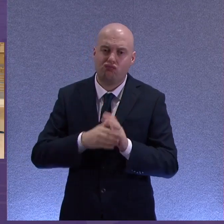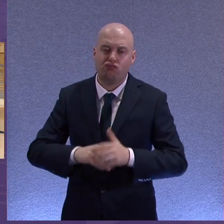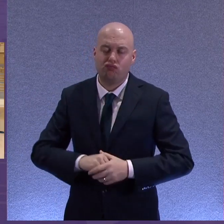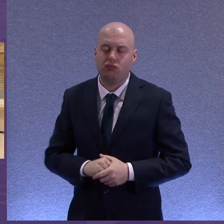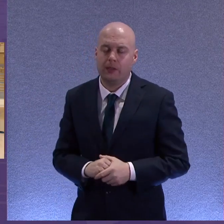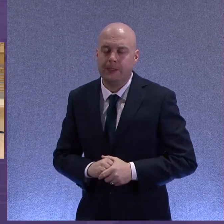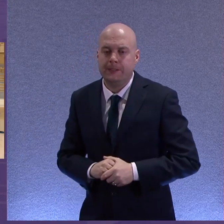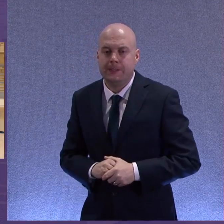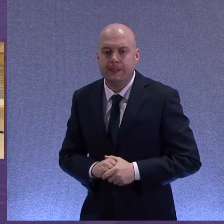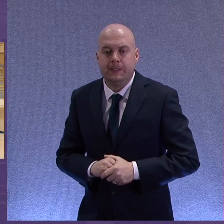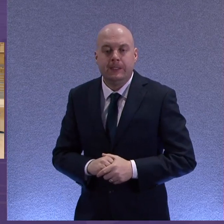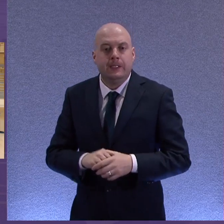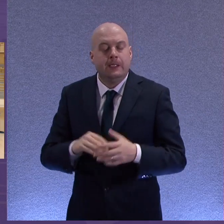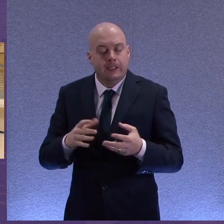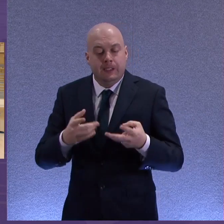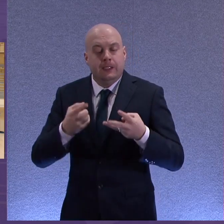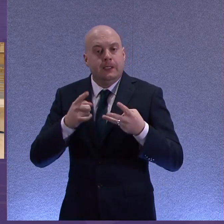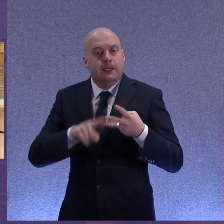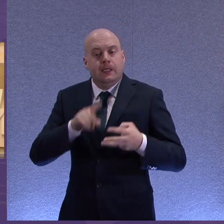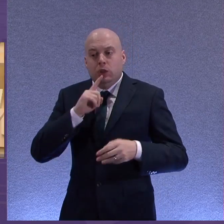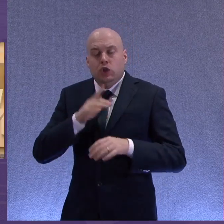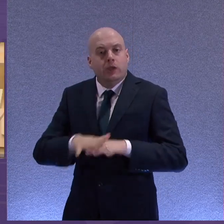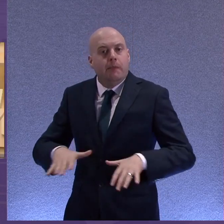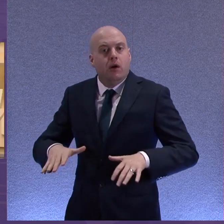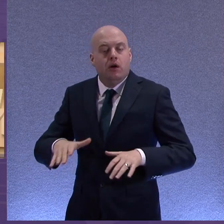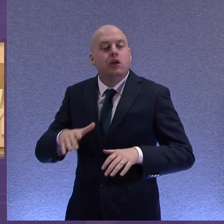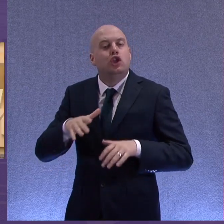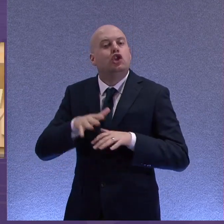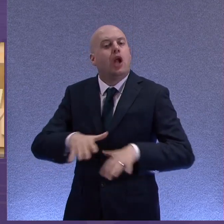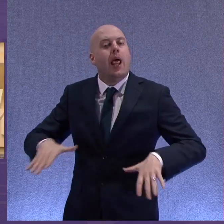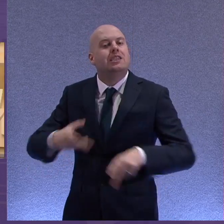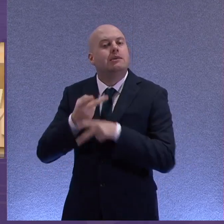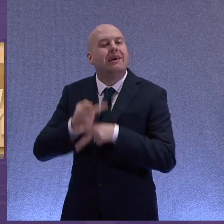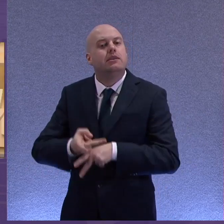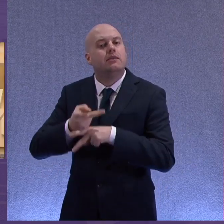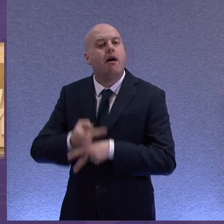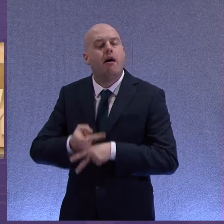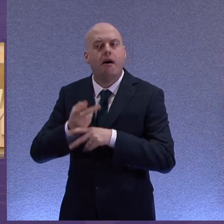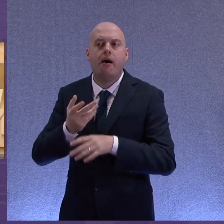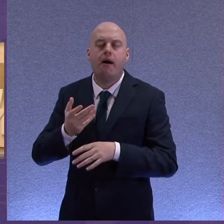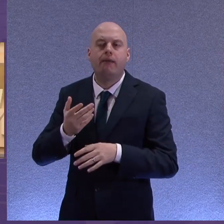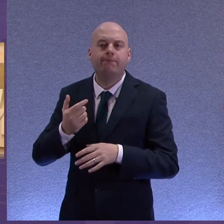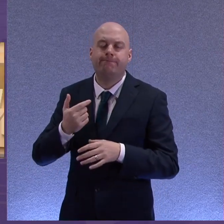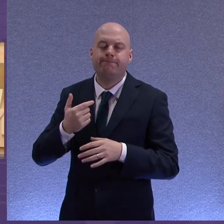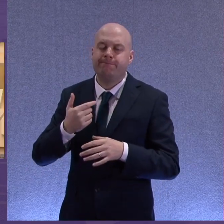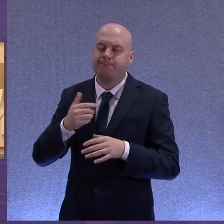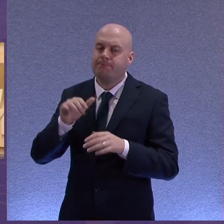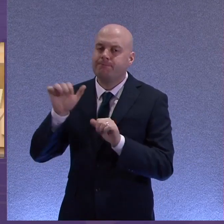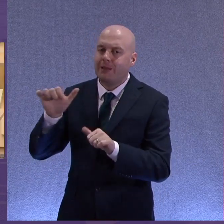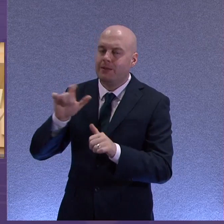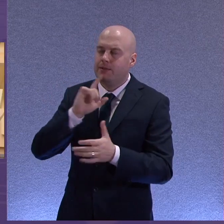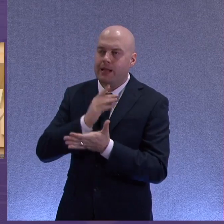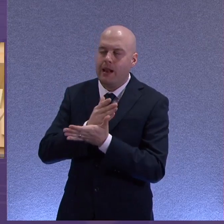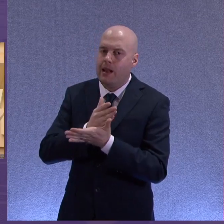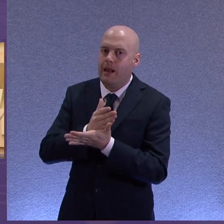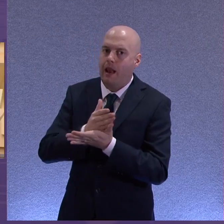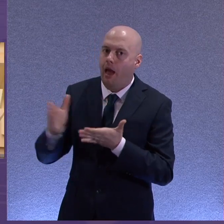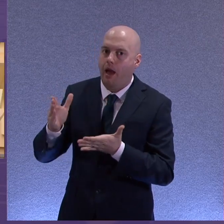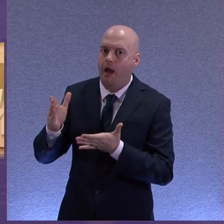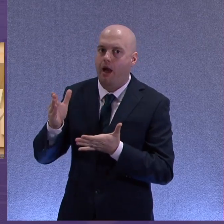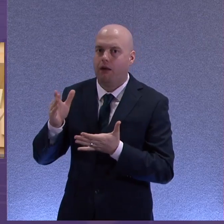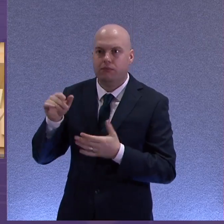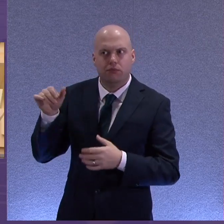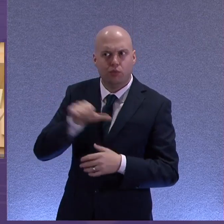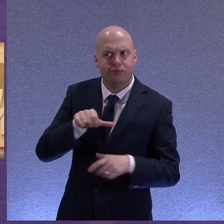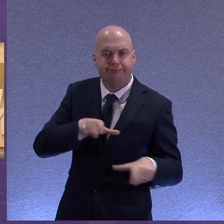of childminders, we've not been overly prescriptive in terms of childminders. I will take away from this whether there is just a bit of guidance that we need to give